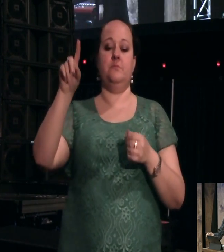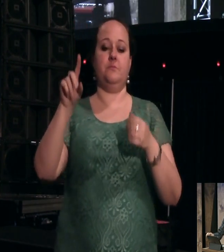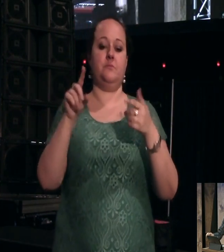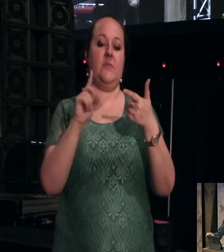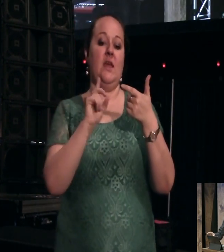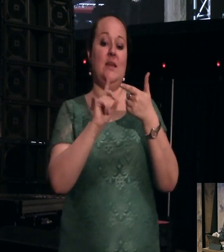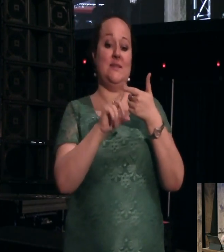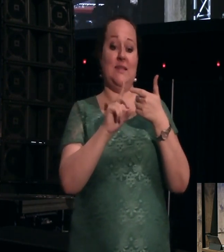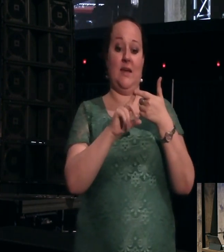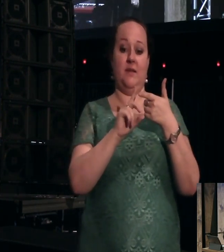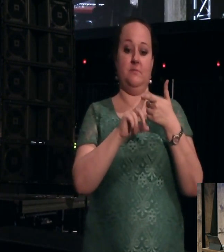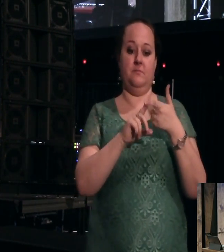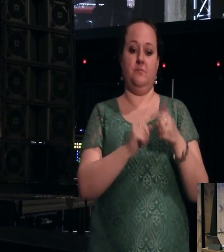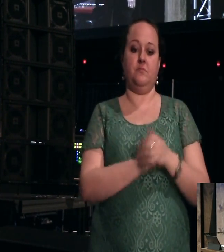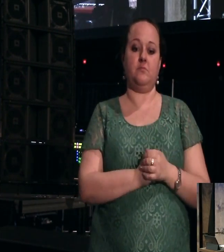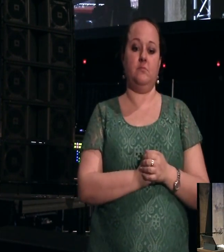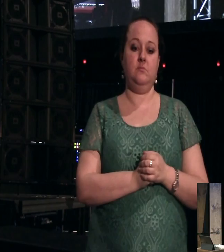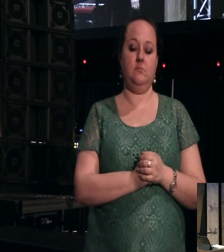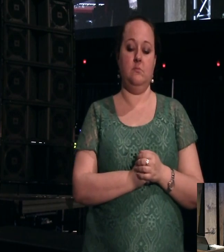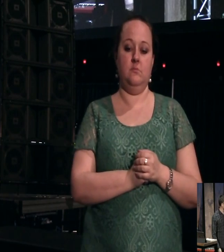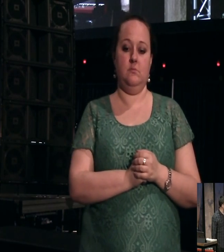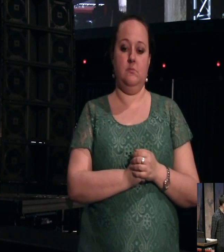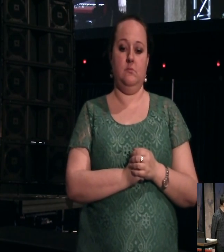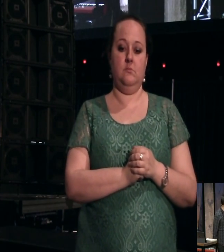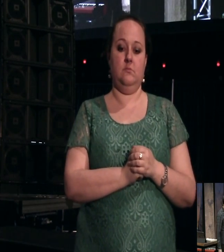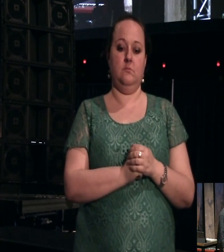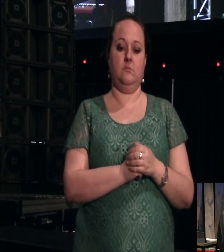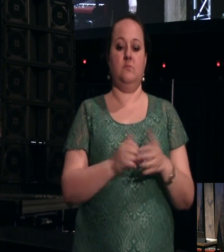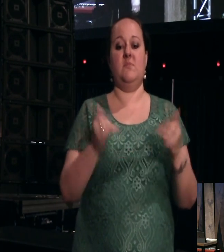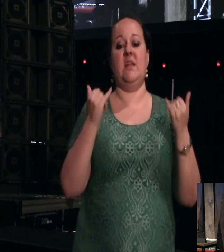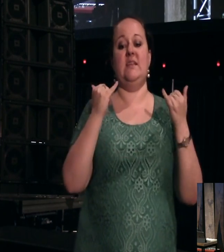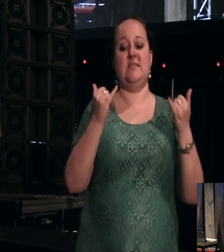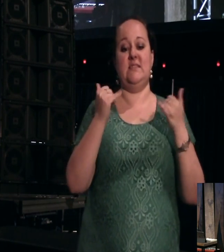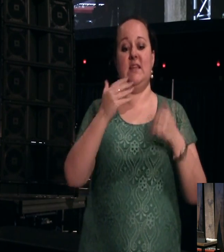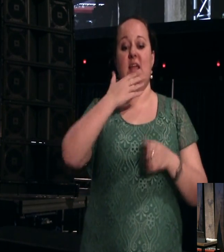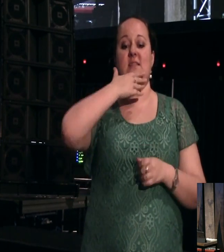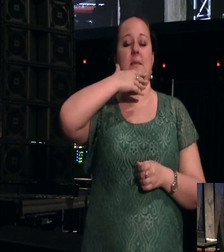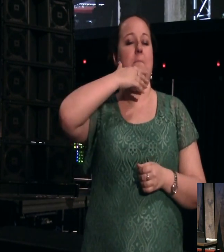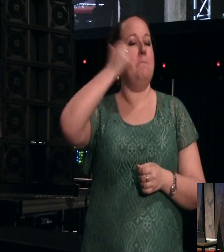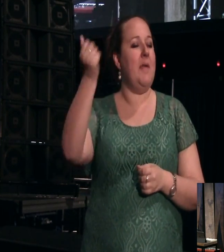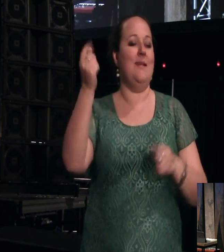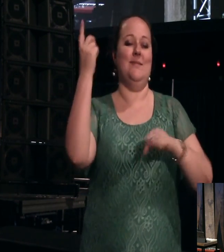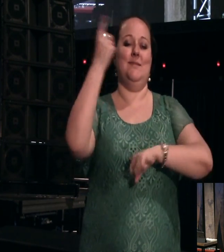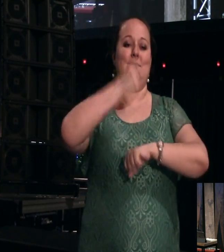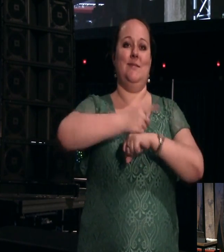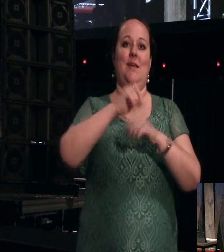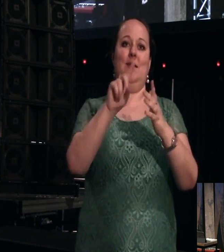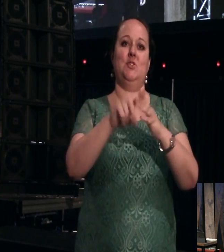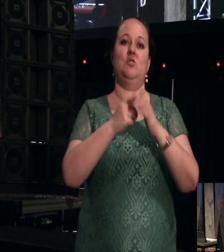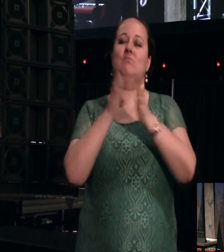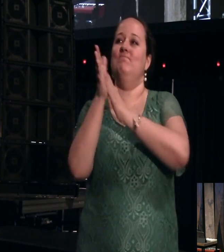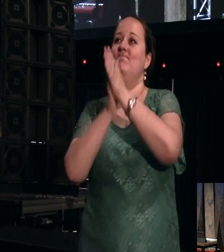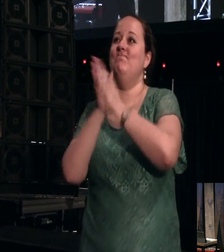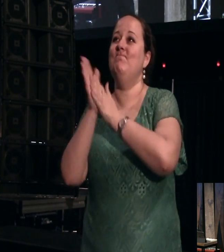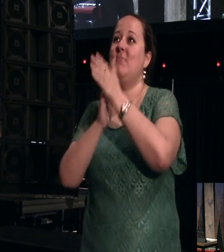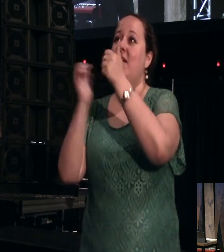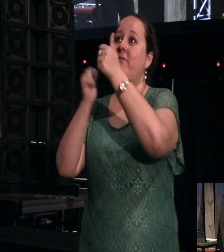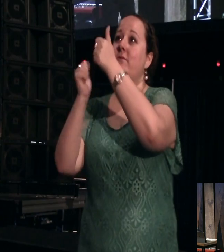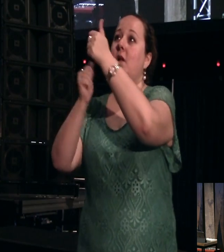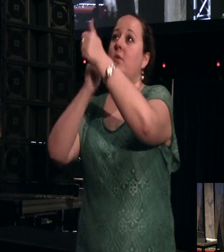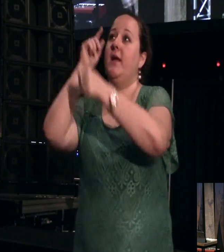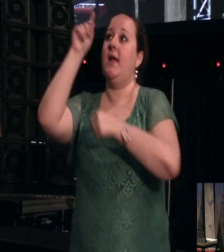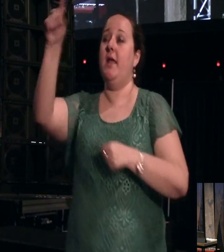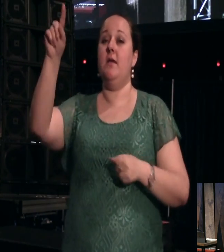aligned heart. The second key truth that I would tell my college self is this: today is the best day to